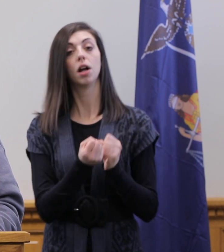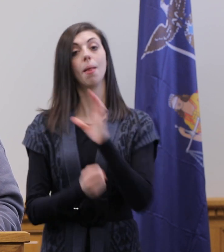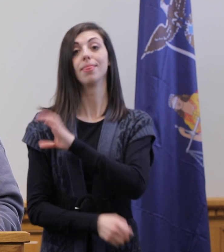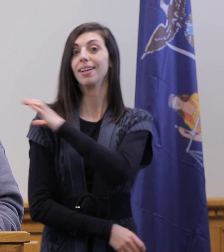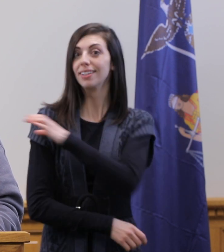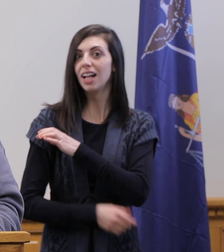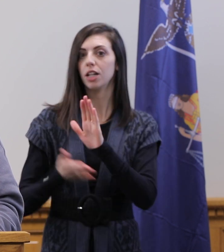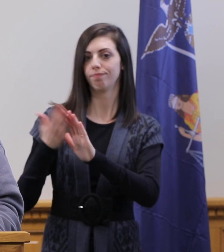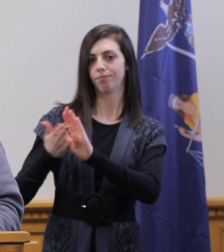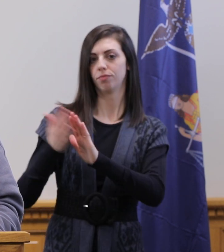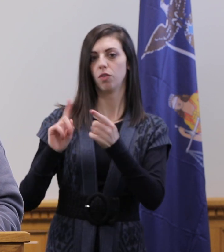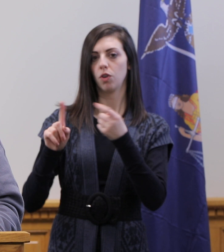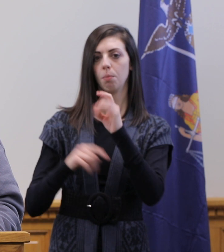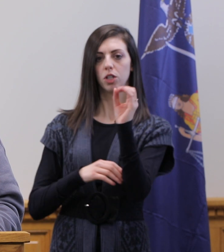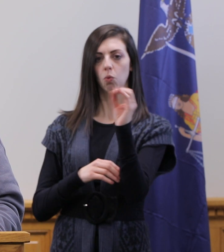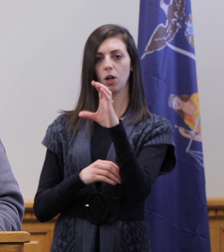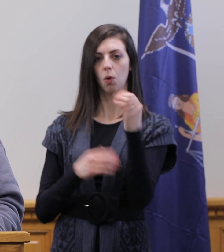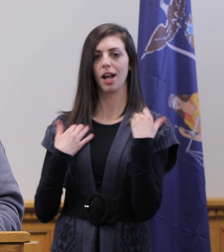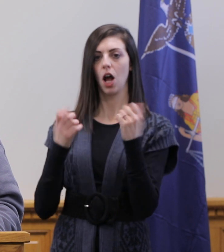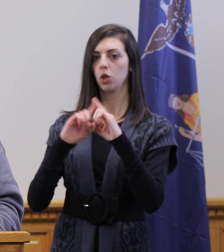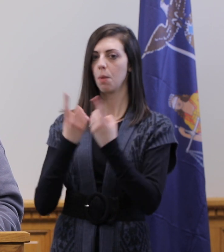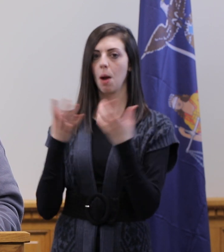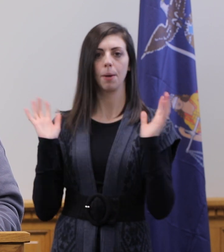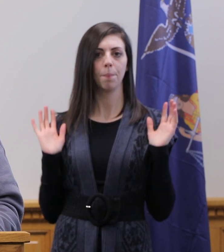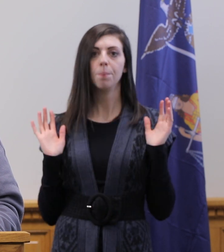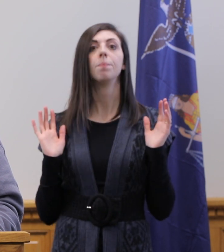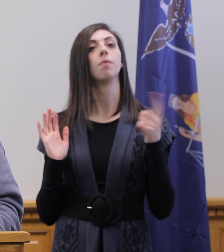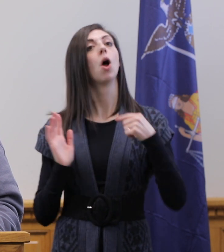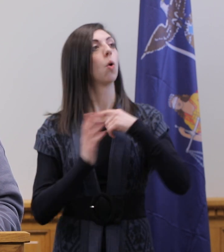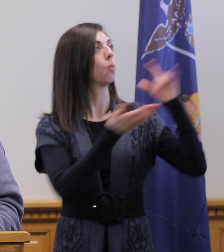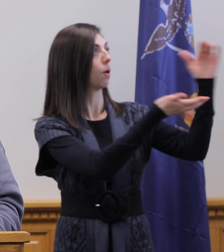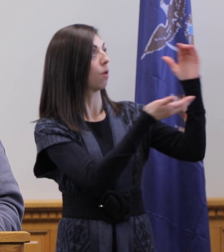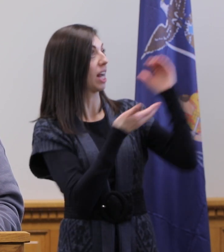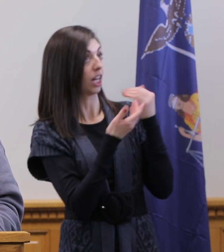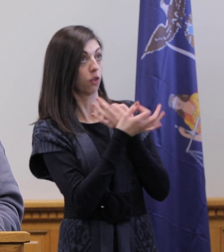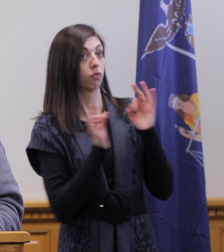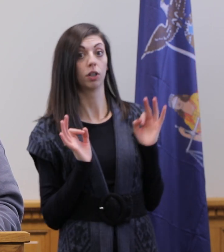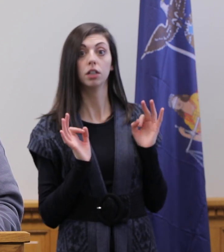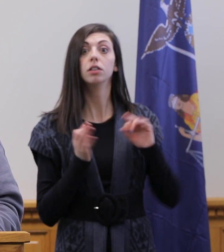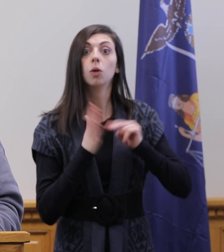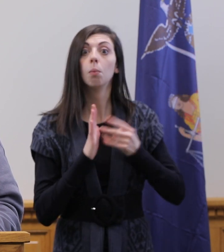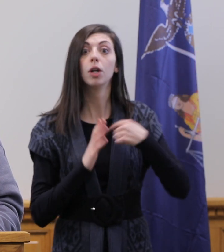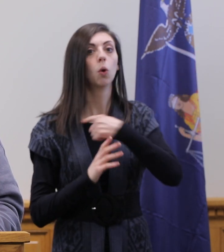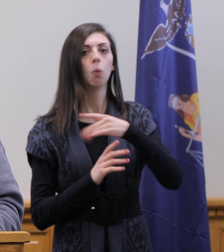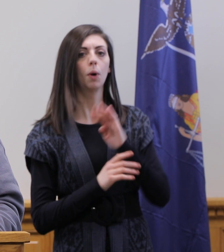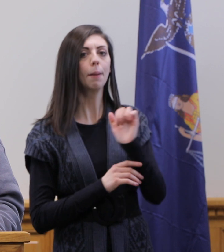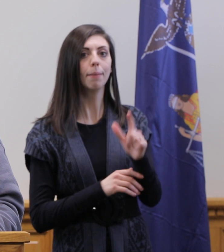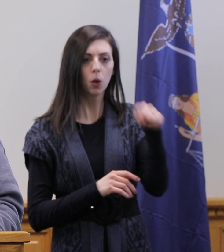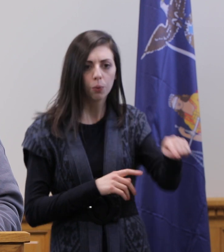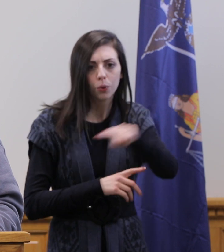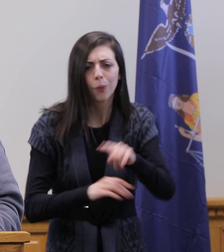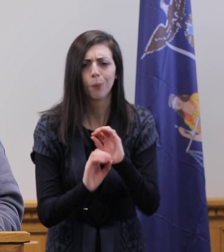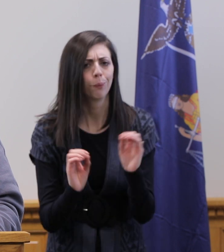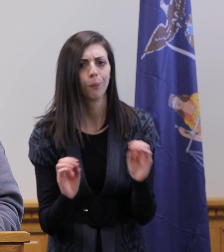by the Oswego County Health Department. We receive the vaccine at no cost, so we do not bill for it.